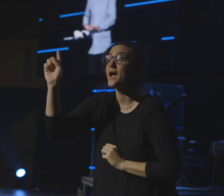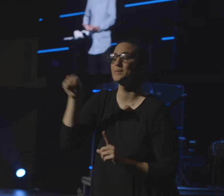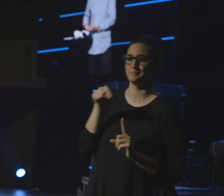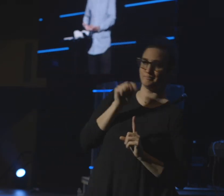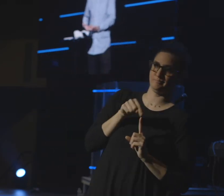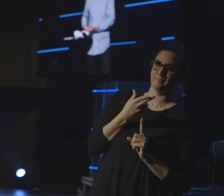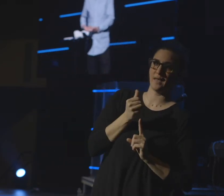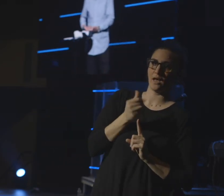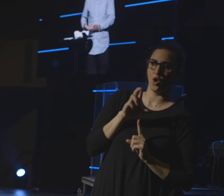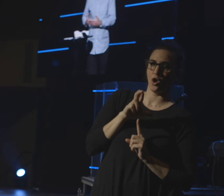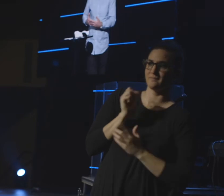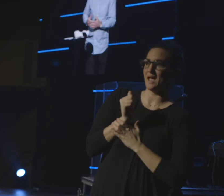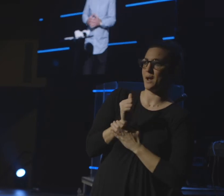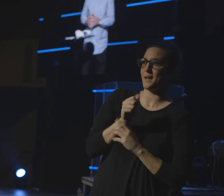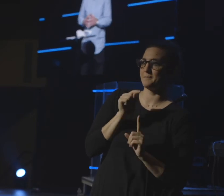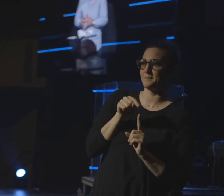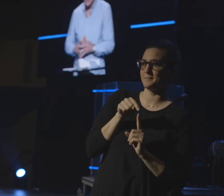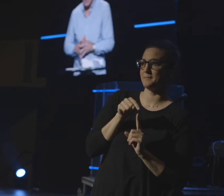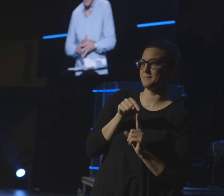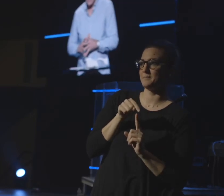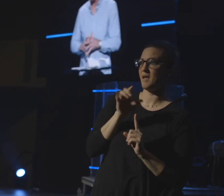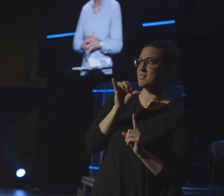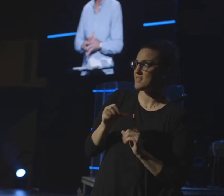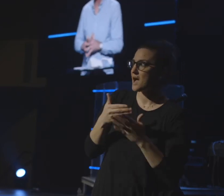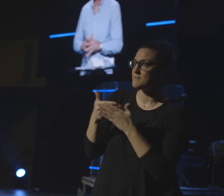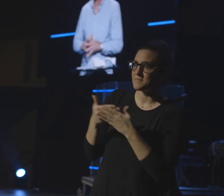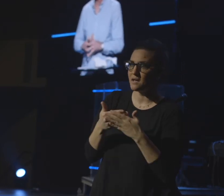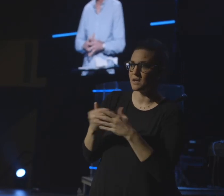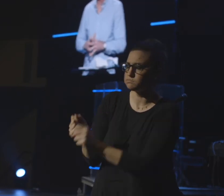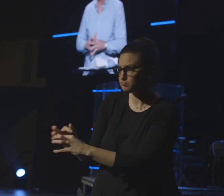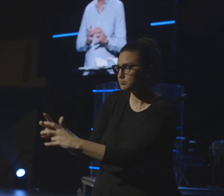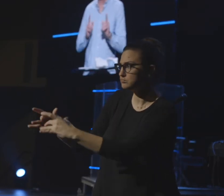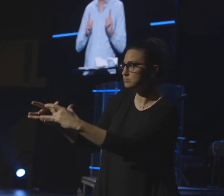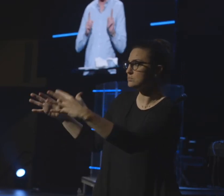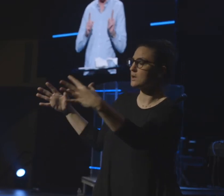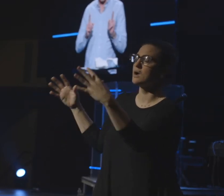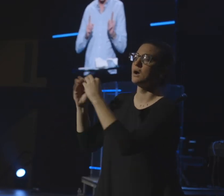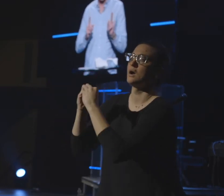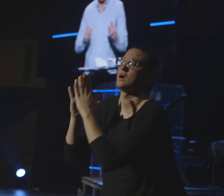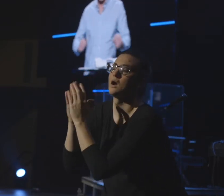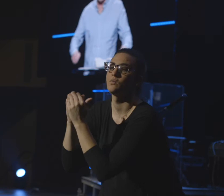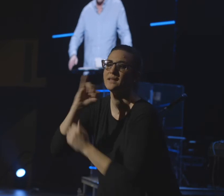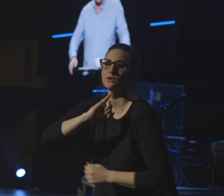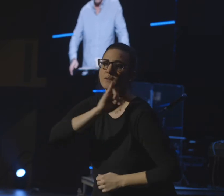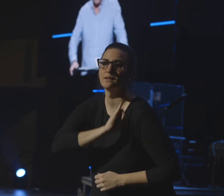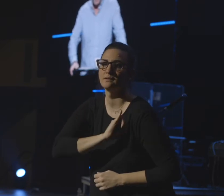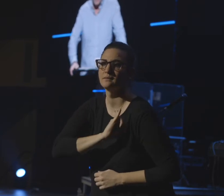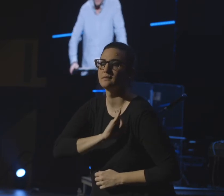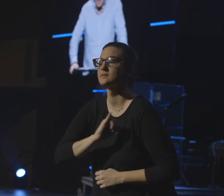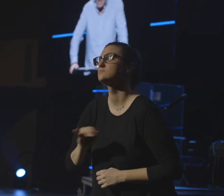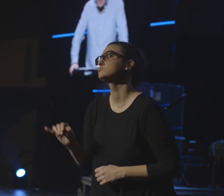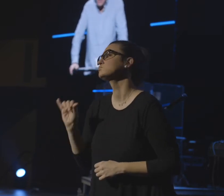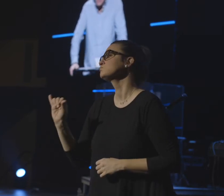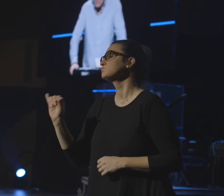her. The most amazing thing about this chapter is not the mess that we make of our lives.